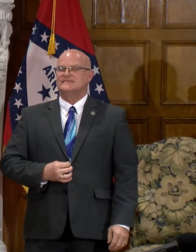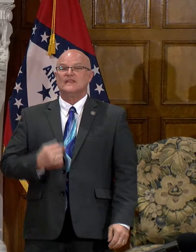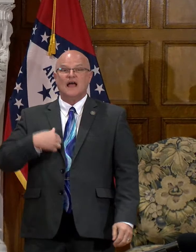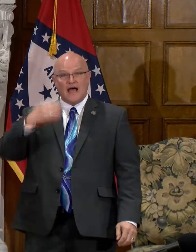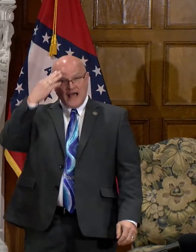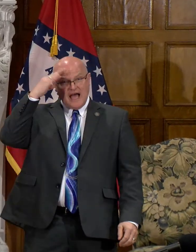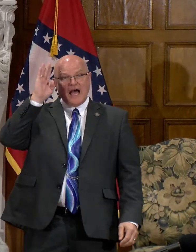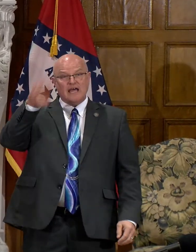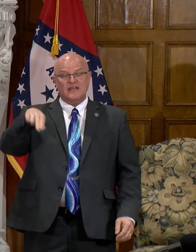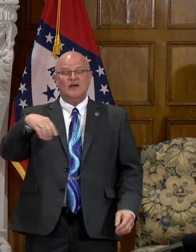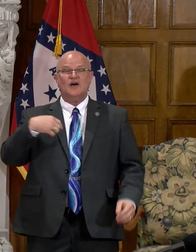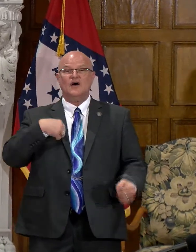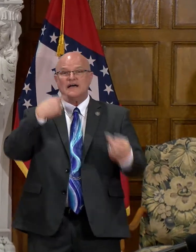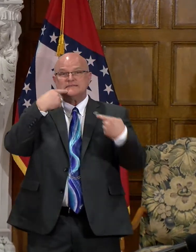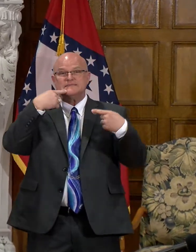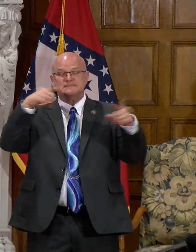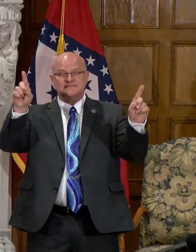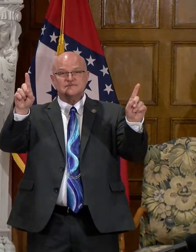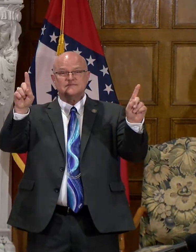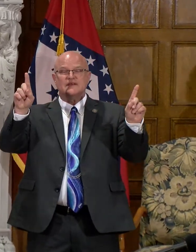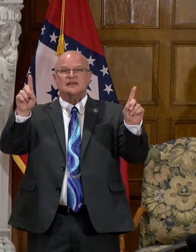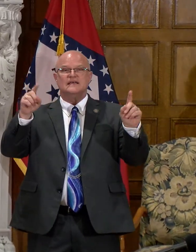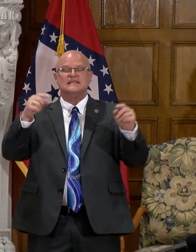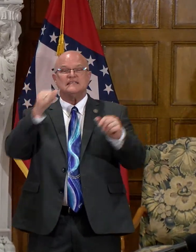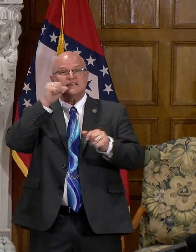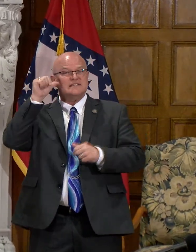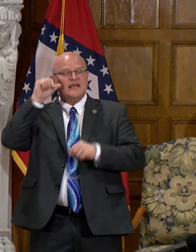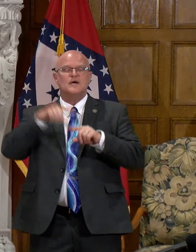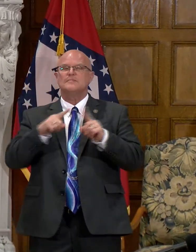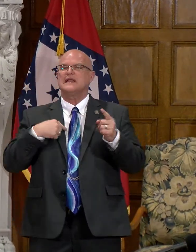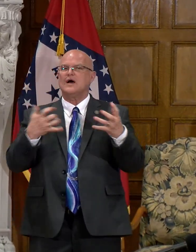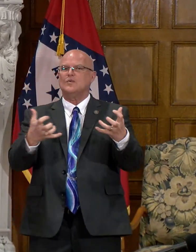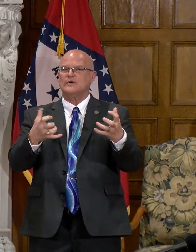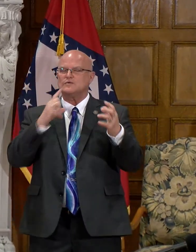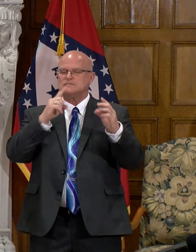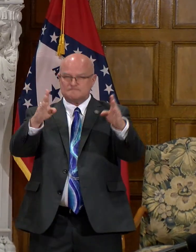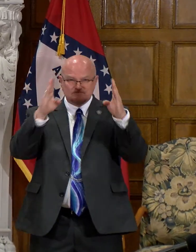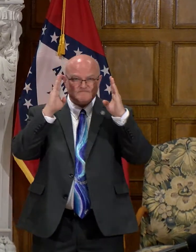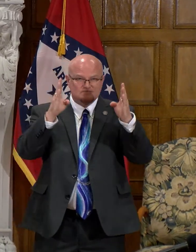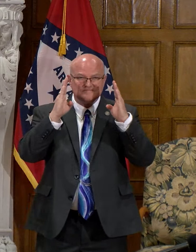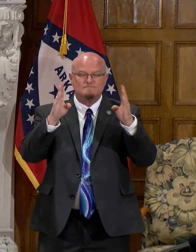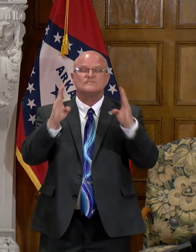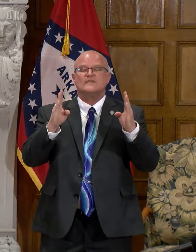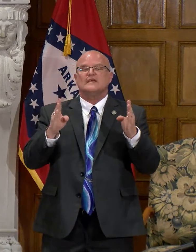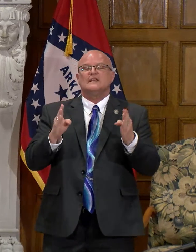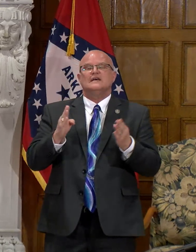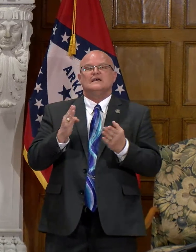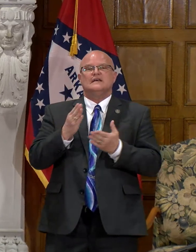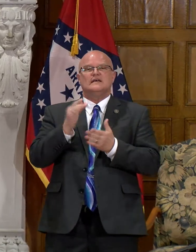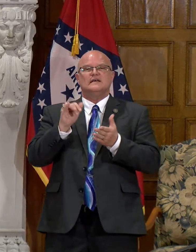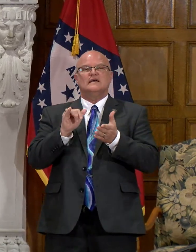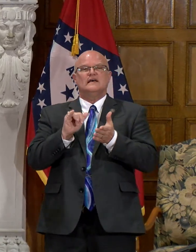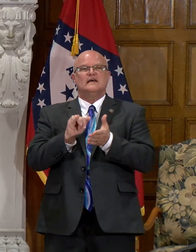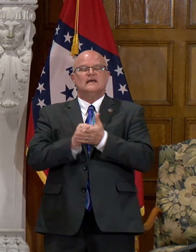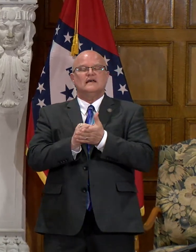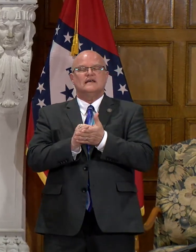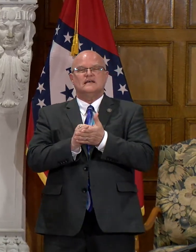I know that I issued the proclamation yesterday, but I wanted to draw attention to